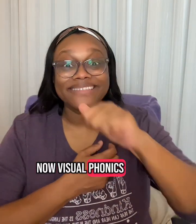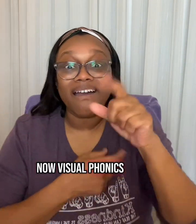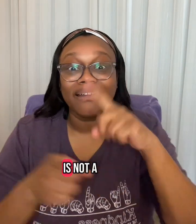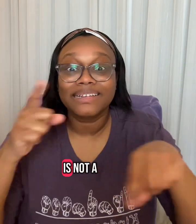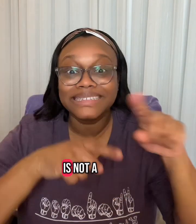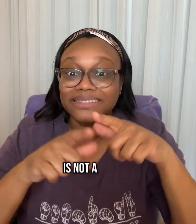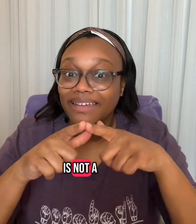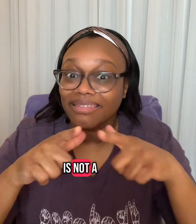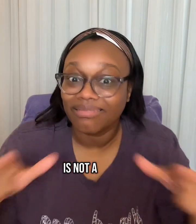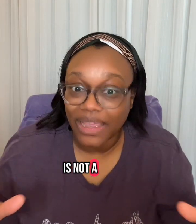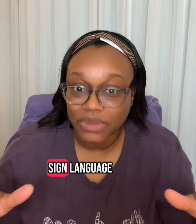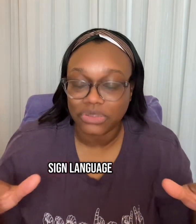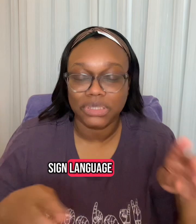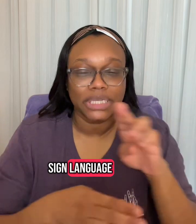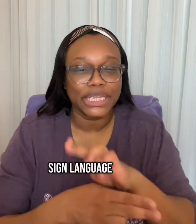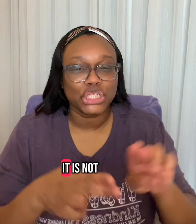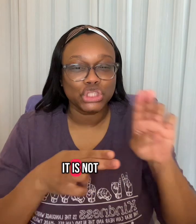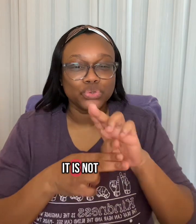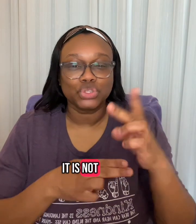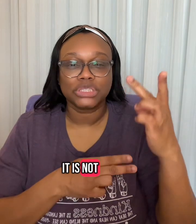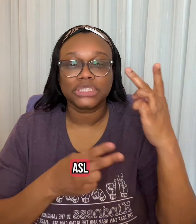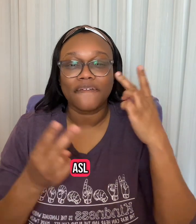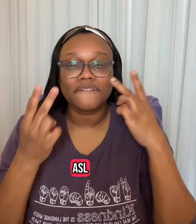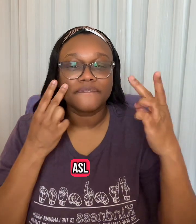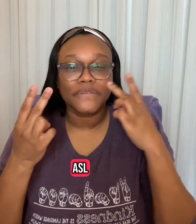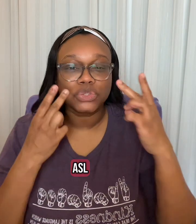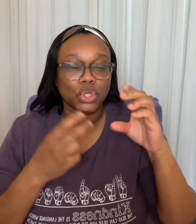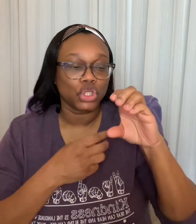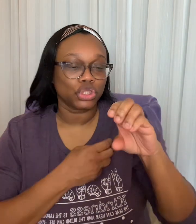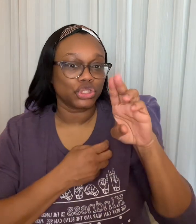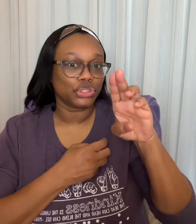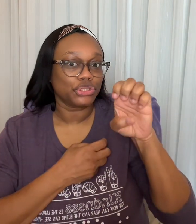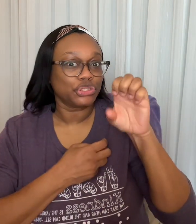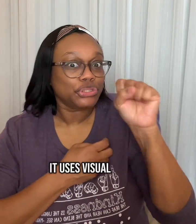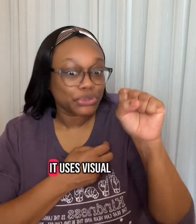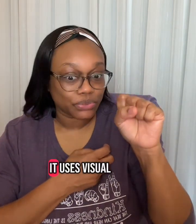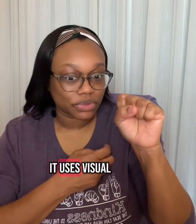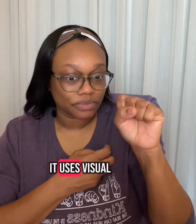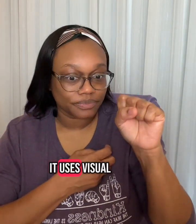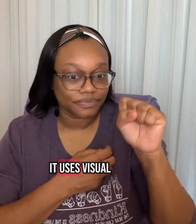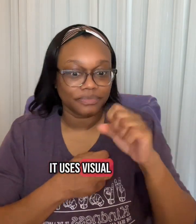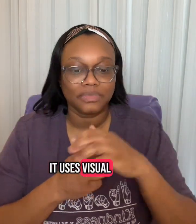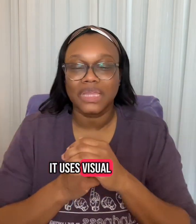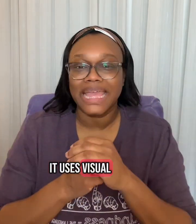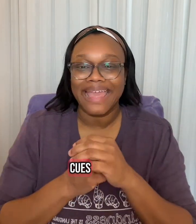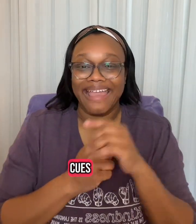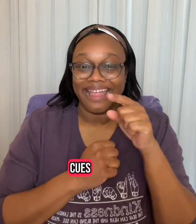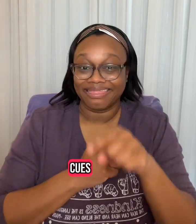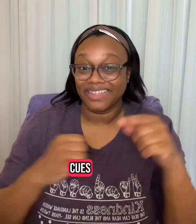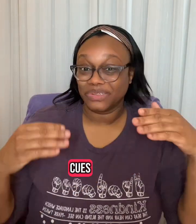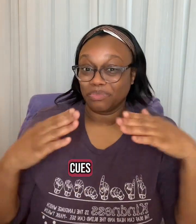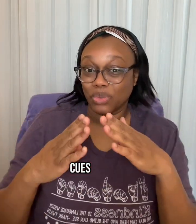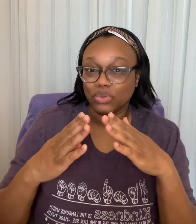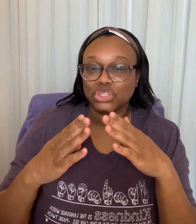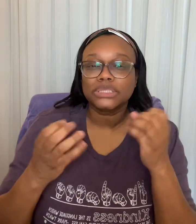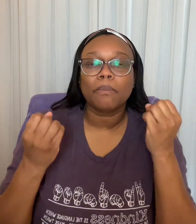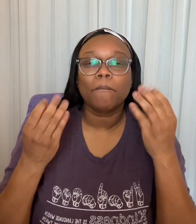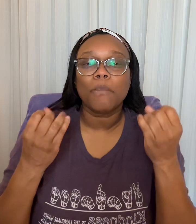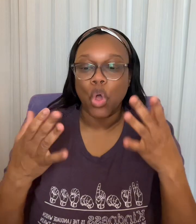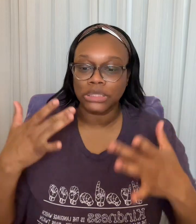is not a sign language. It is not ASL. It uses visual cues. And